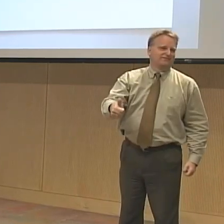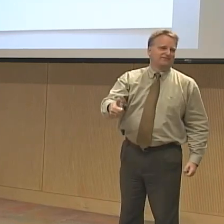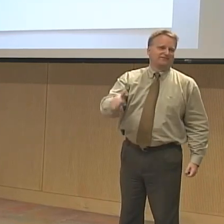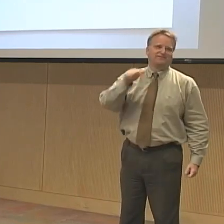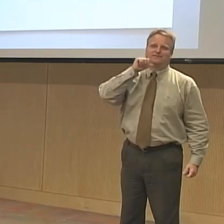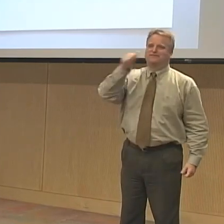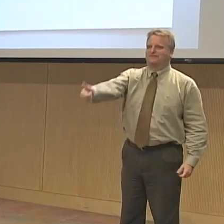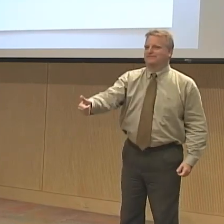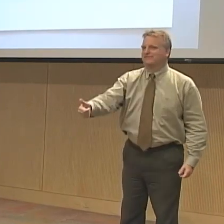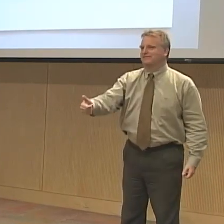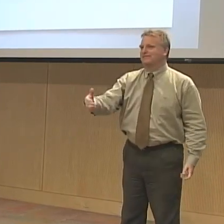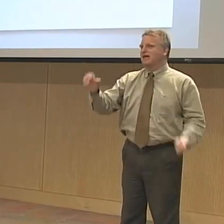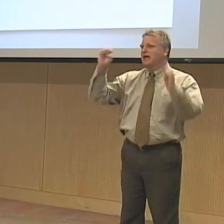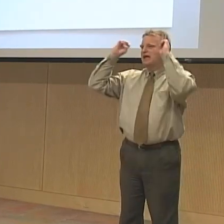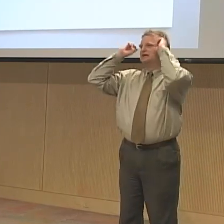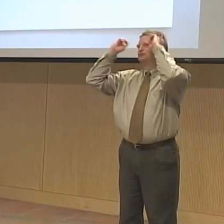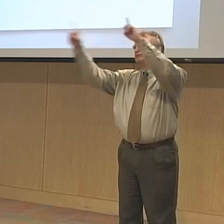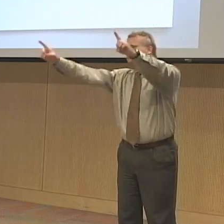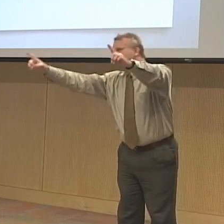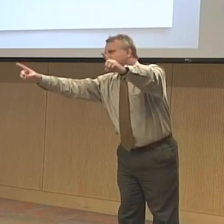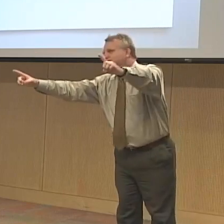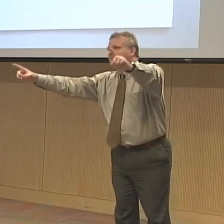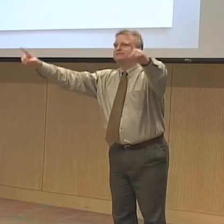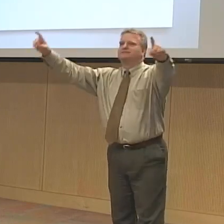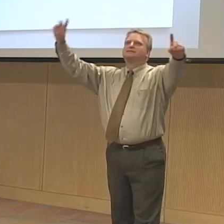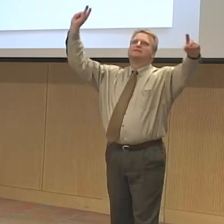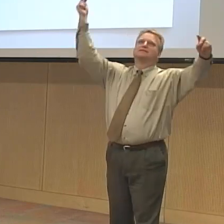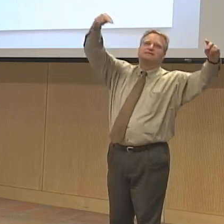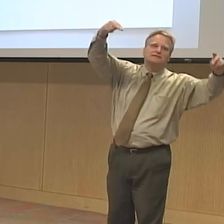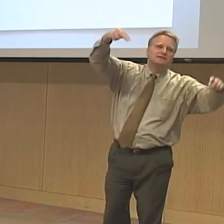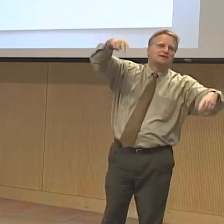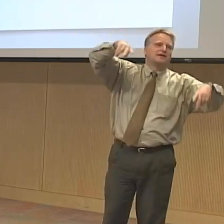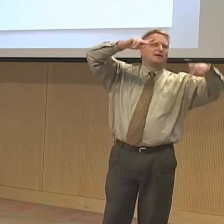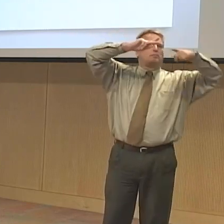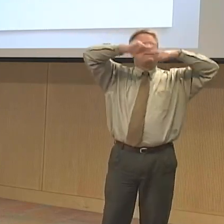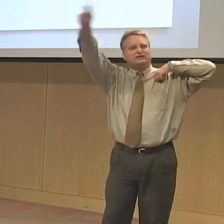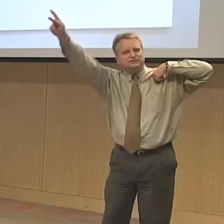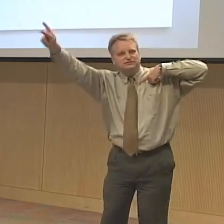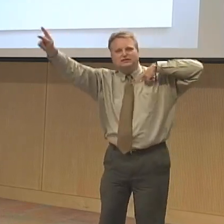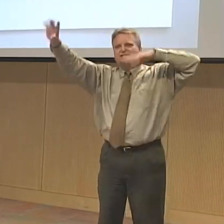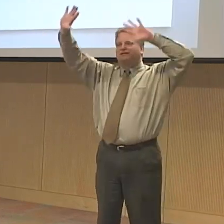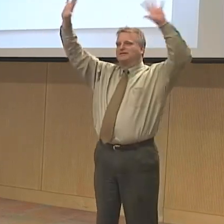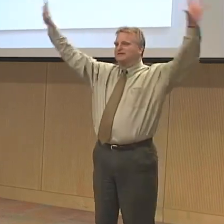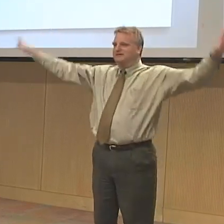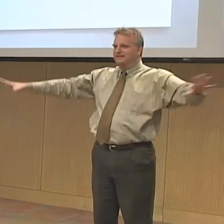They did not. It was on the education of the deaf, professional careers of the deaf.